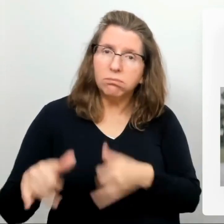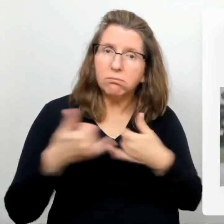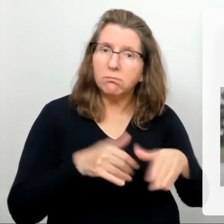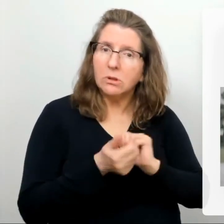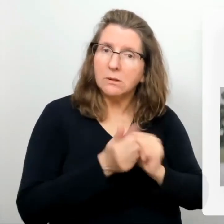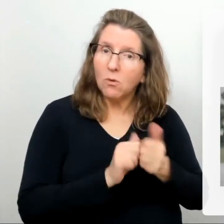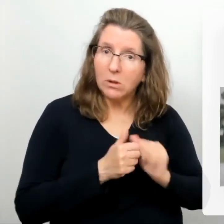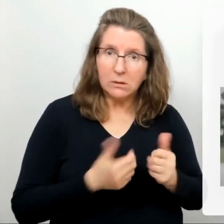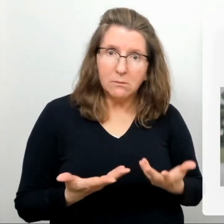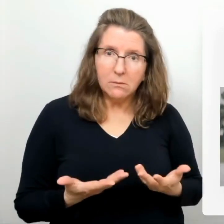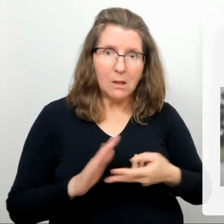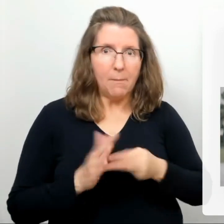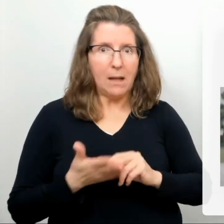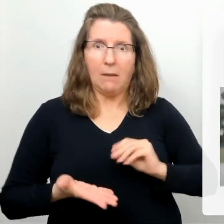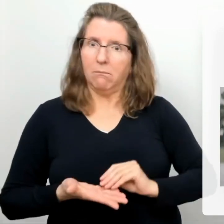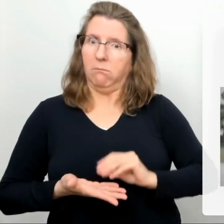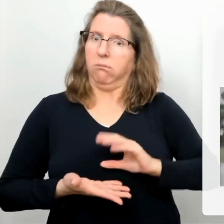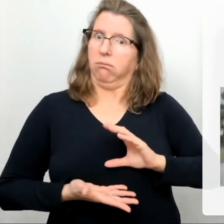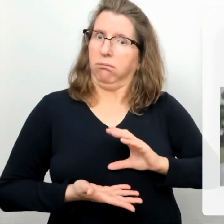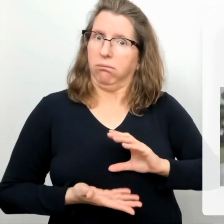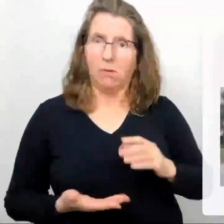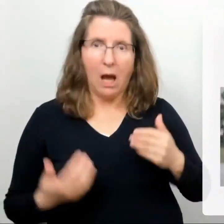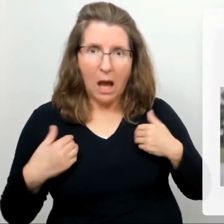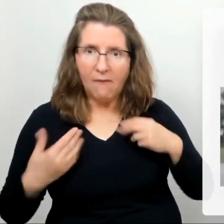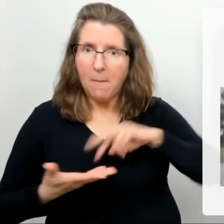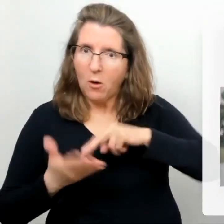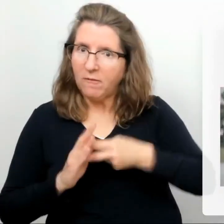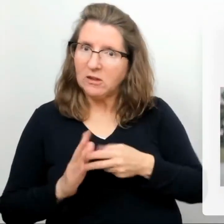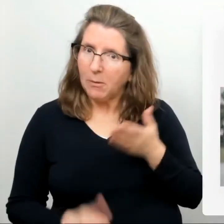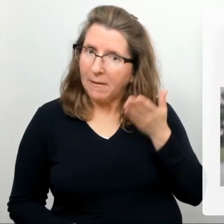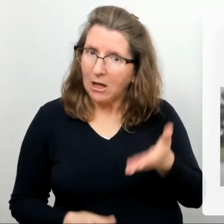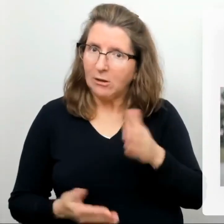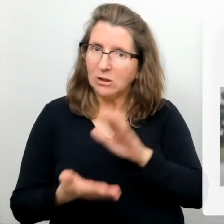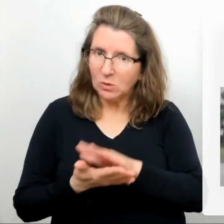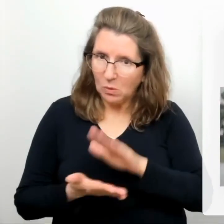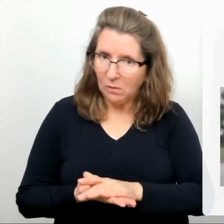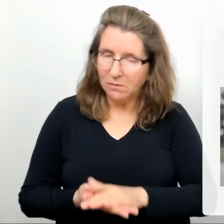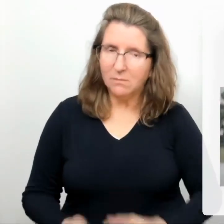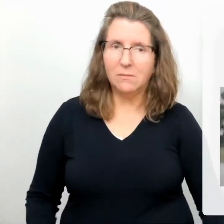and play sports with others. This gives him a sense of pride and place. He has a purpose.